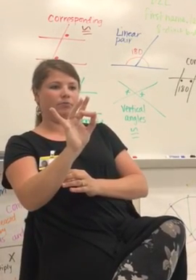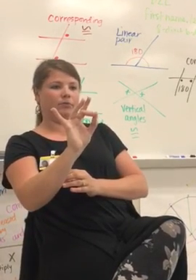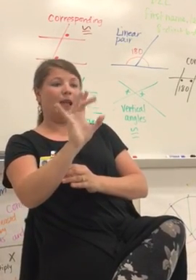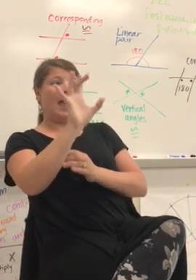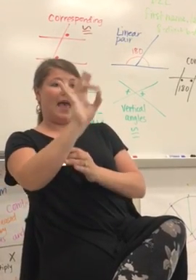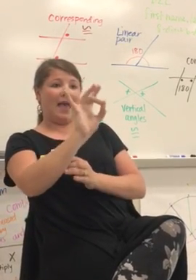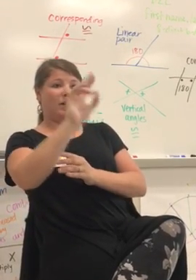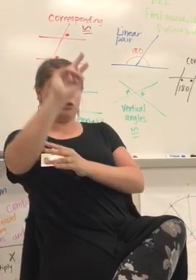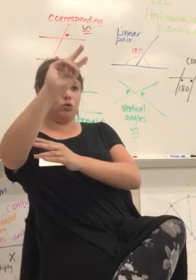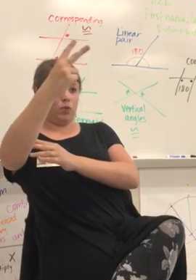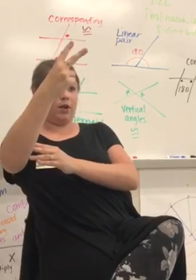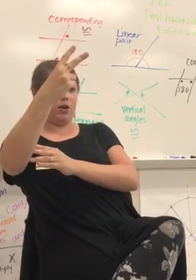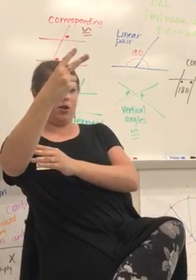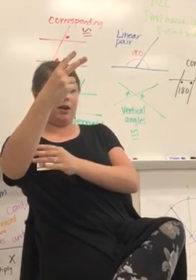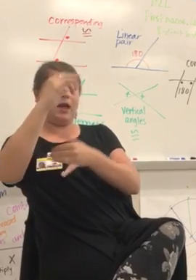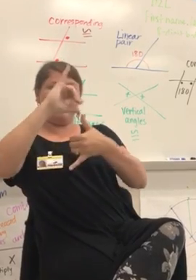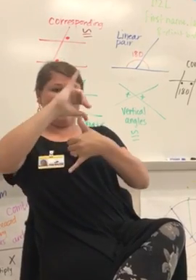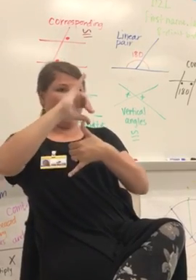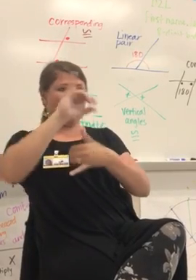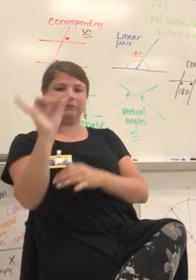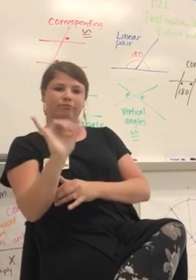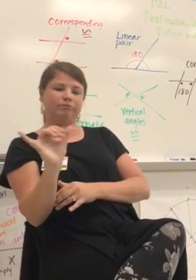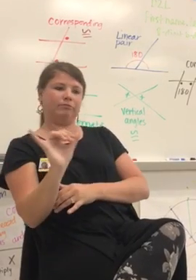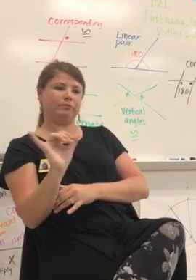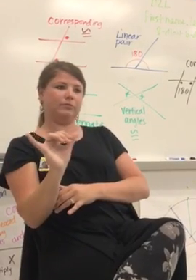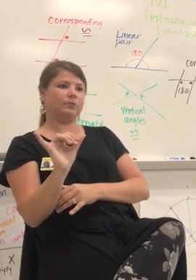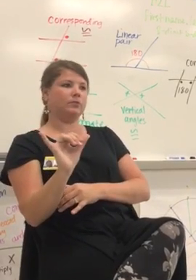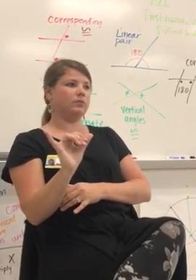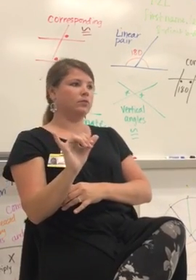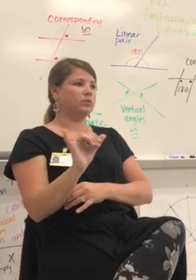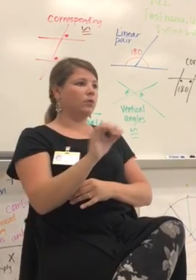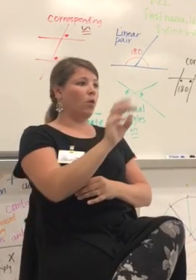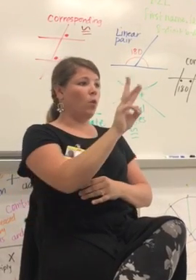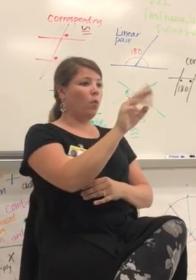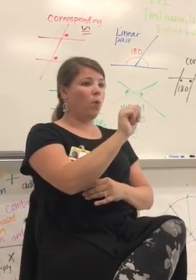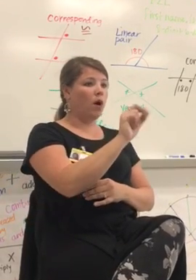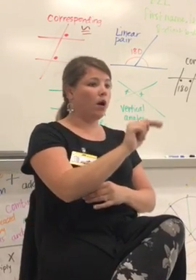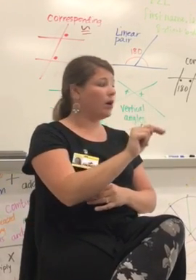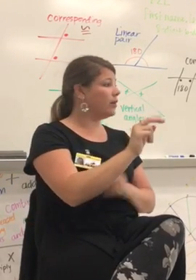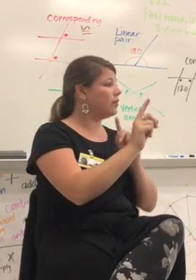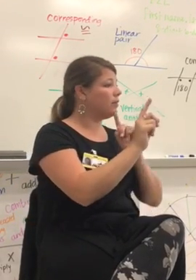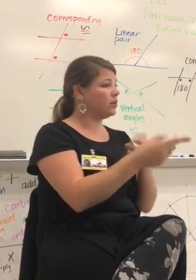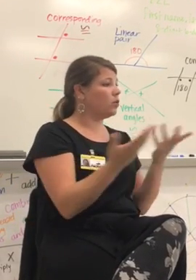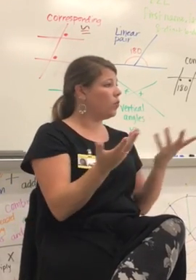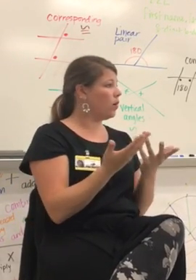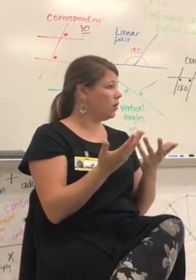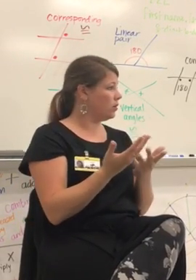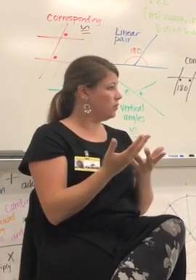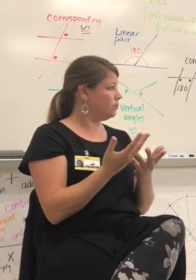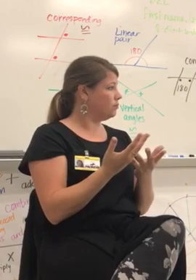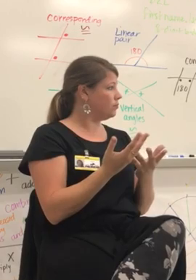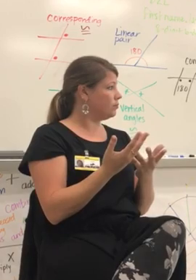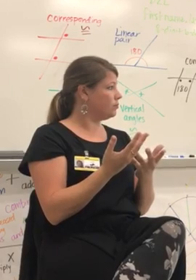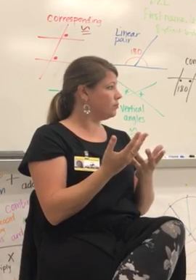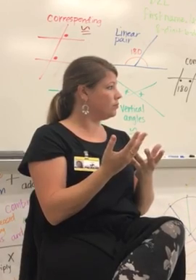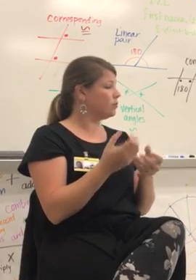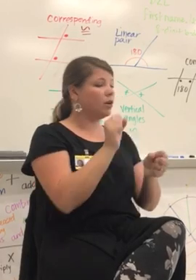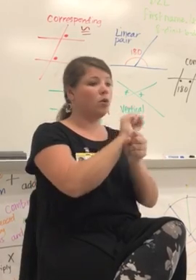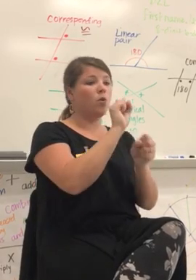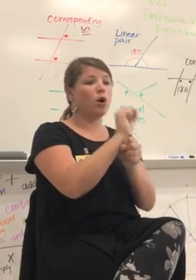stays the same. So, Juan, tell me what you get for that one. So you're doing 2 problems, and then you're comparing. While y'all are figuring that out, I'm going to pass out